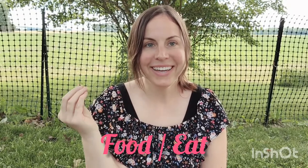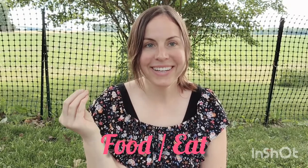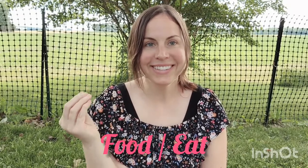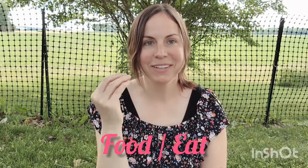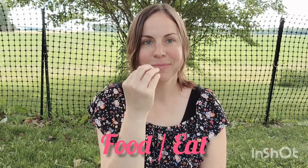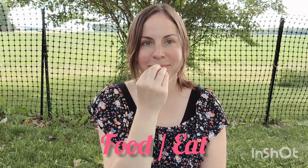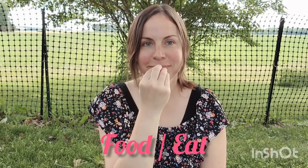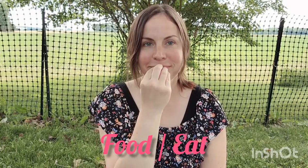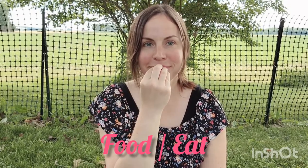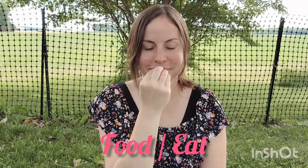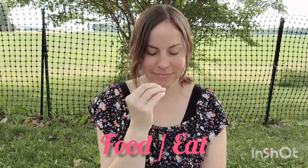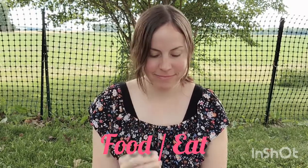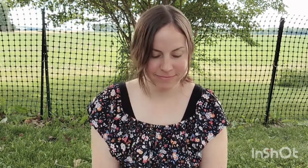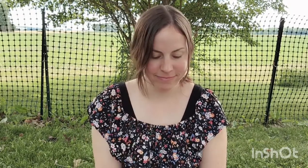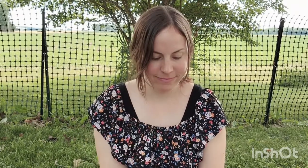Eat.